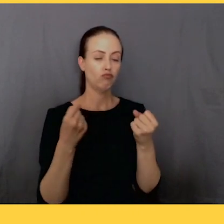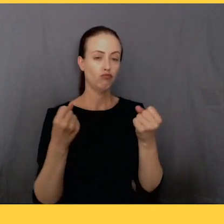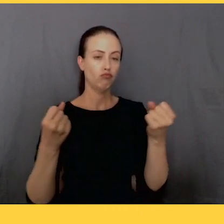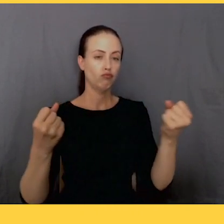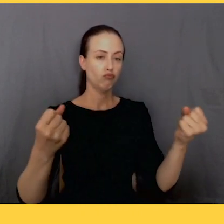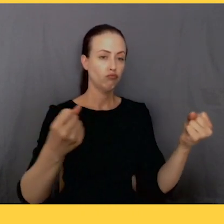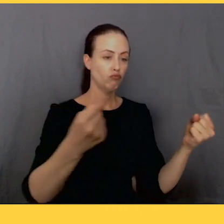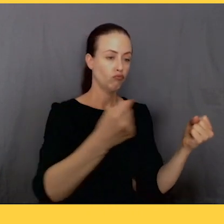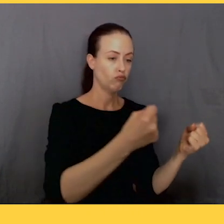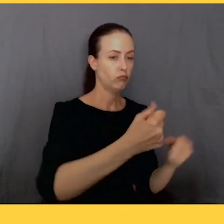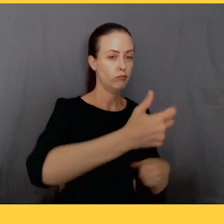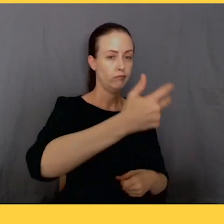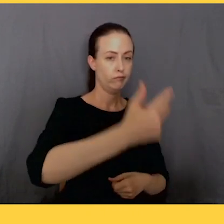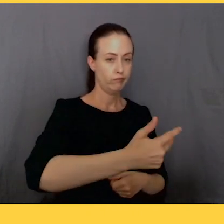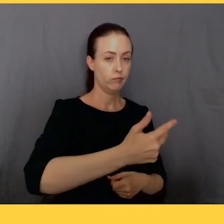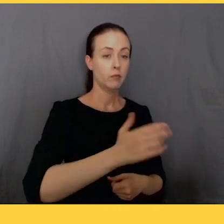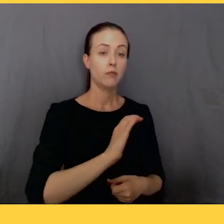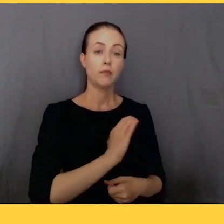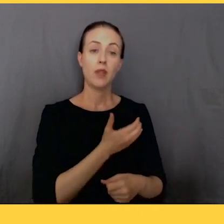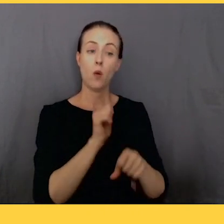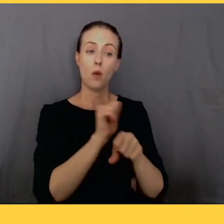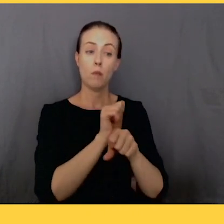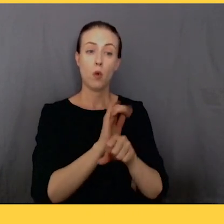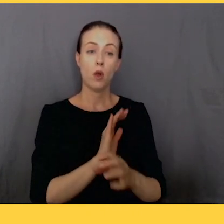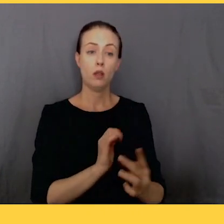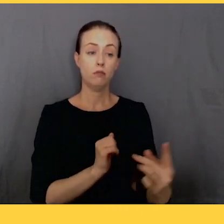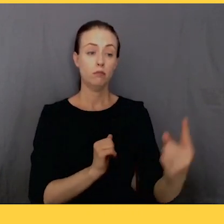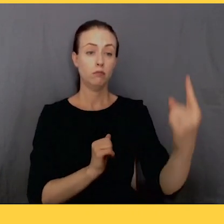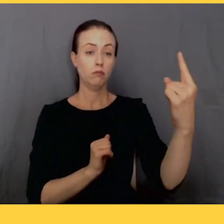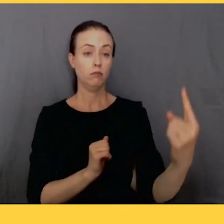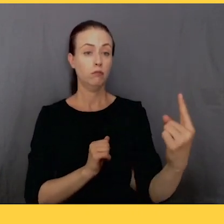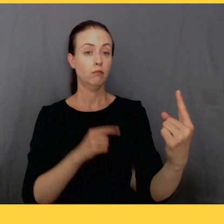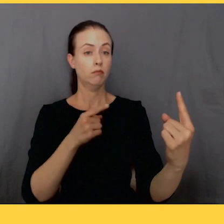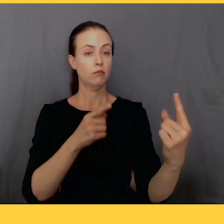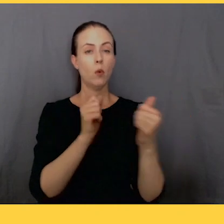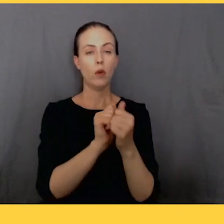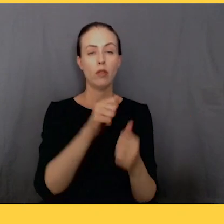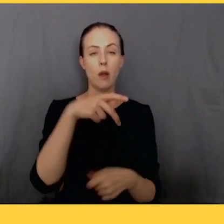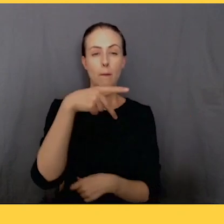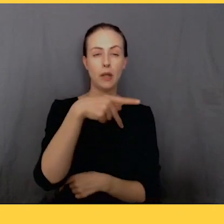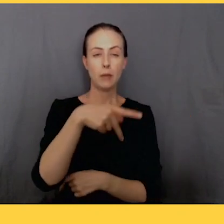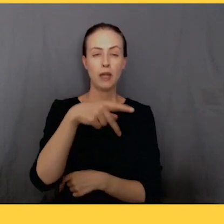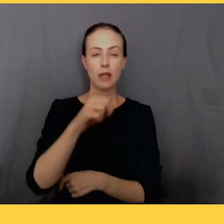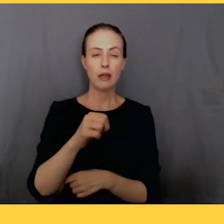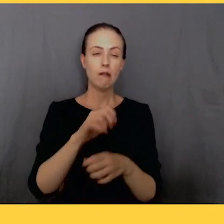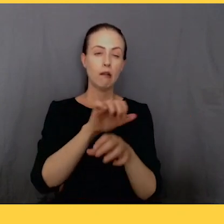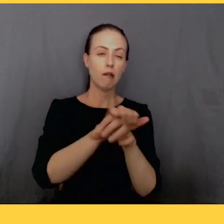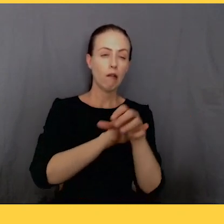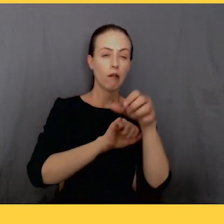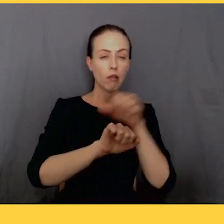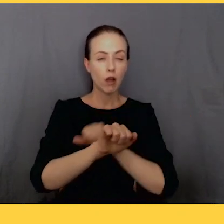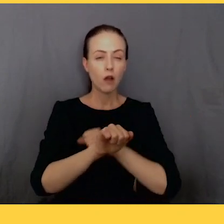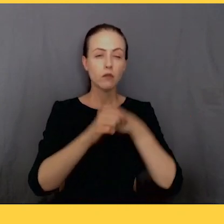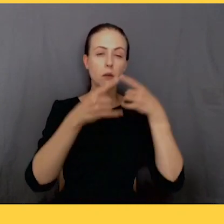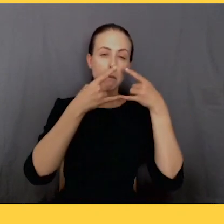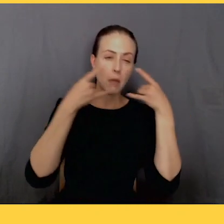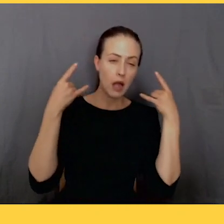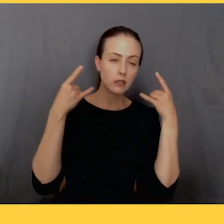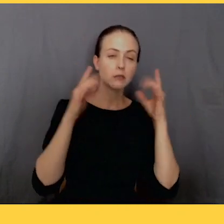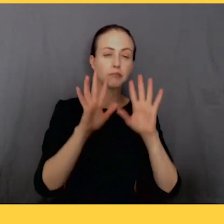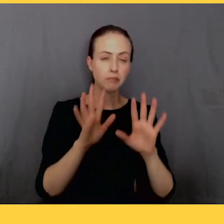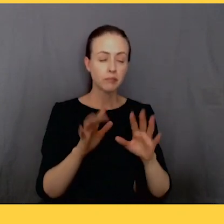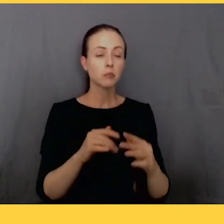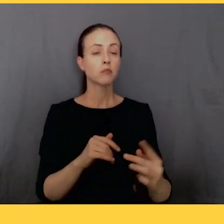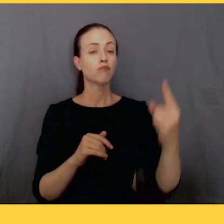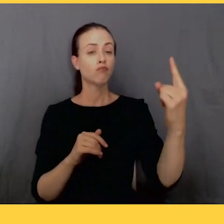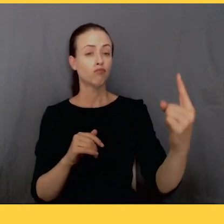were in personal protective equipment, and then customers would drive in through the parking lot to get a similar